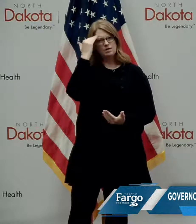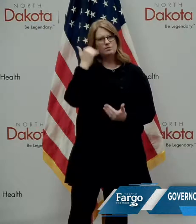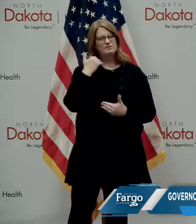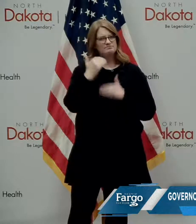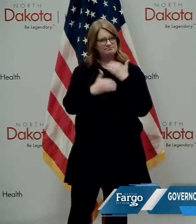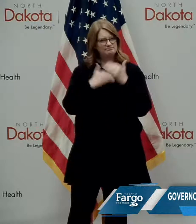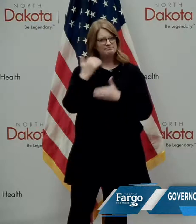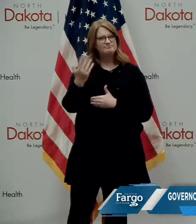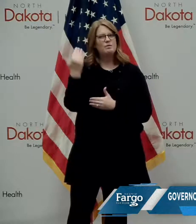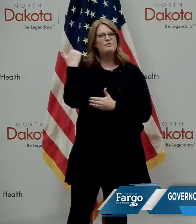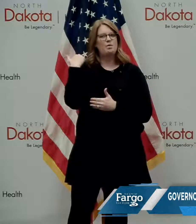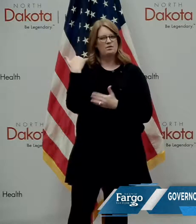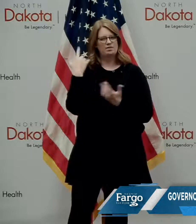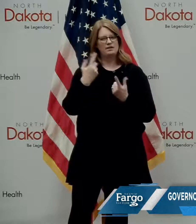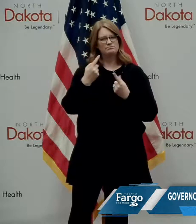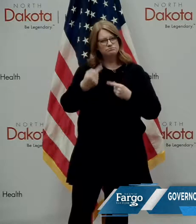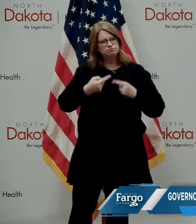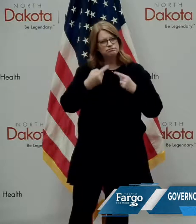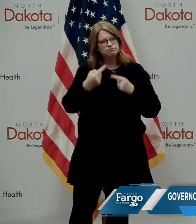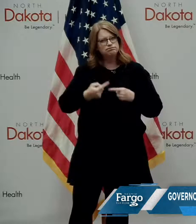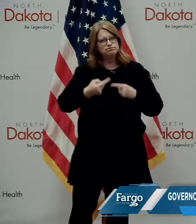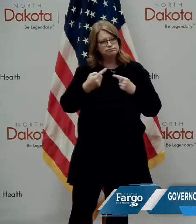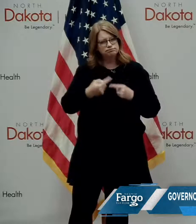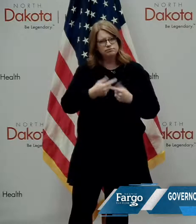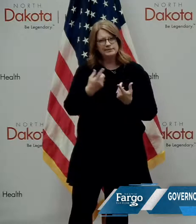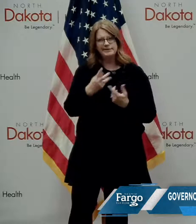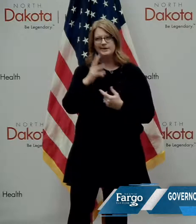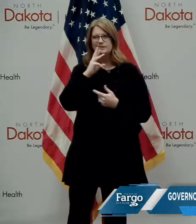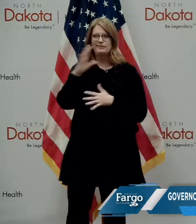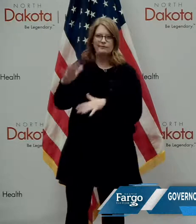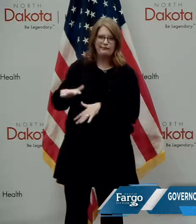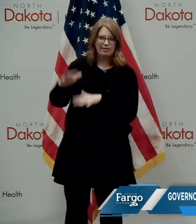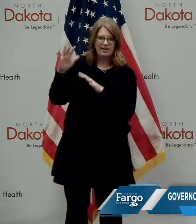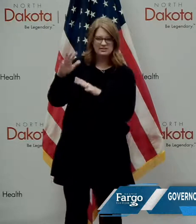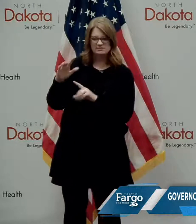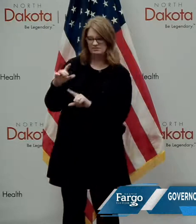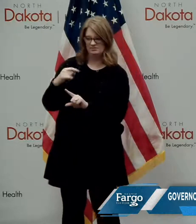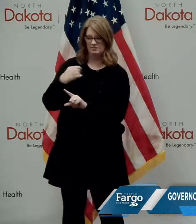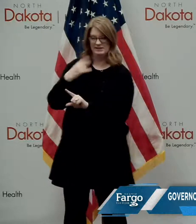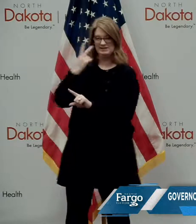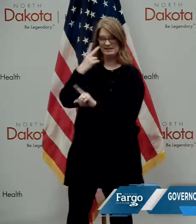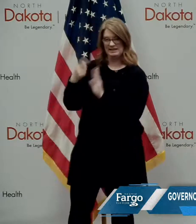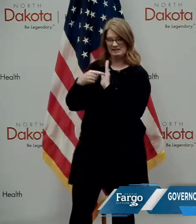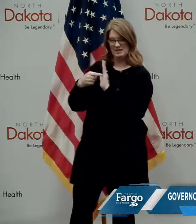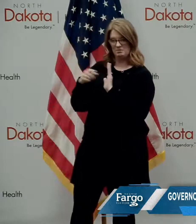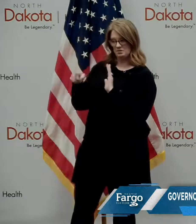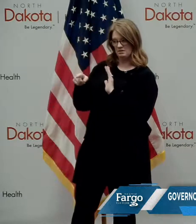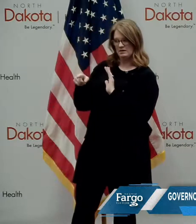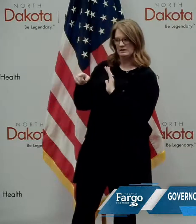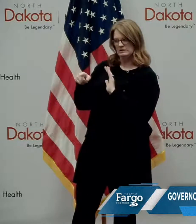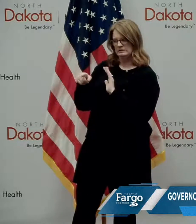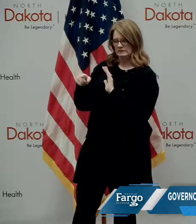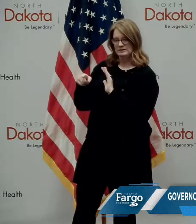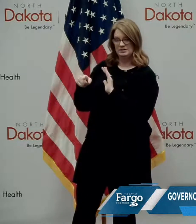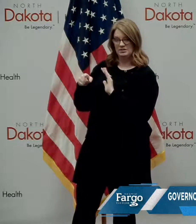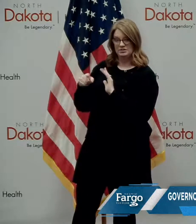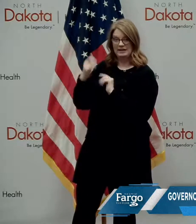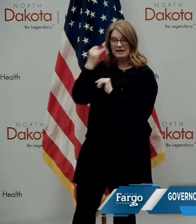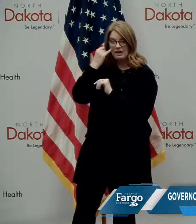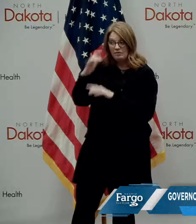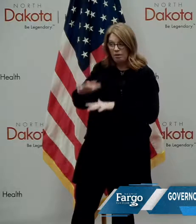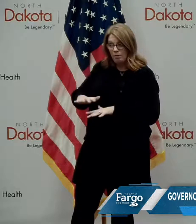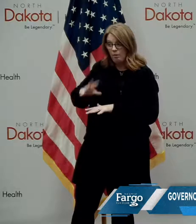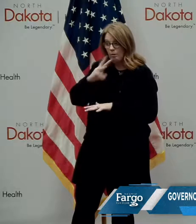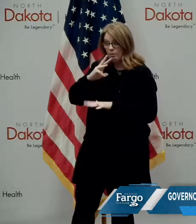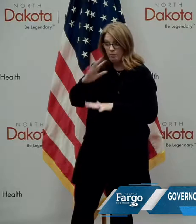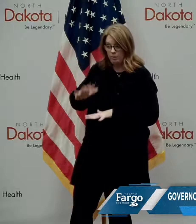times in the past, whether it's particularly, I think, floods are some of the best examples where entire communities have been at risk or have